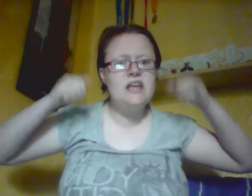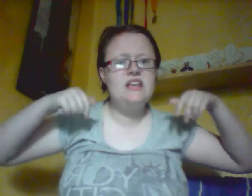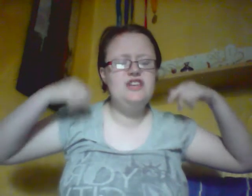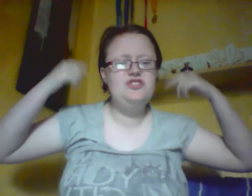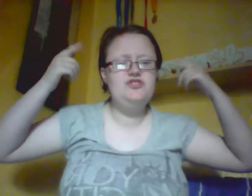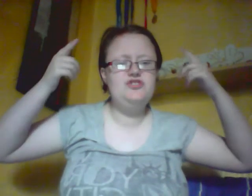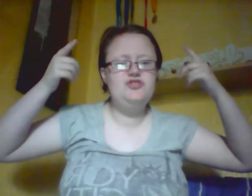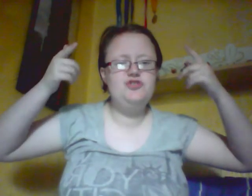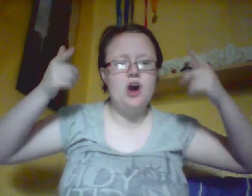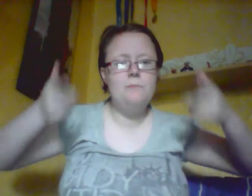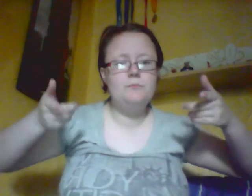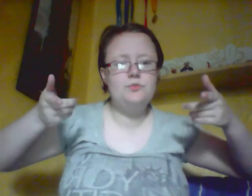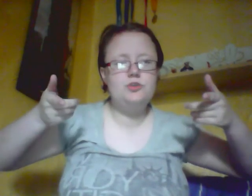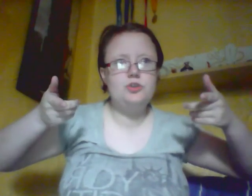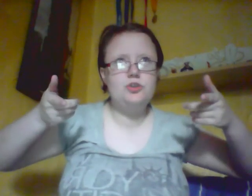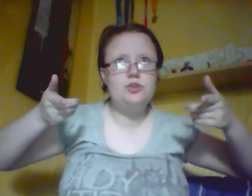he jumped.